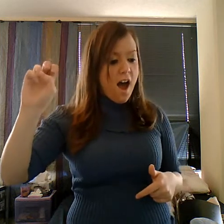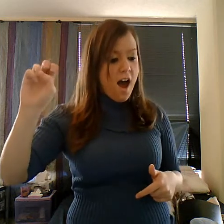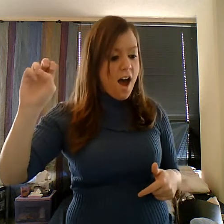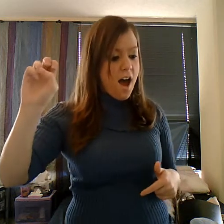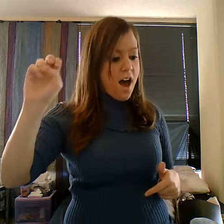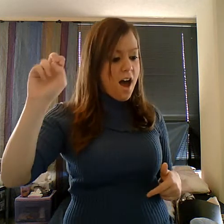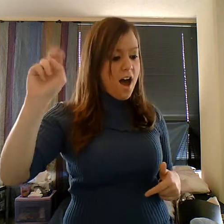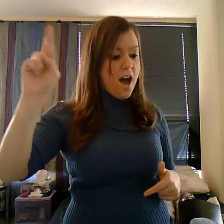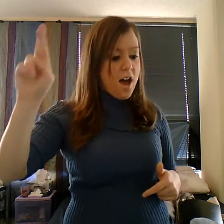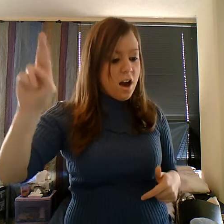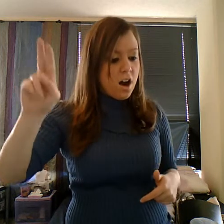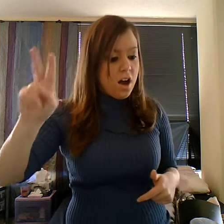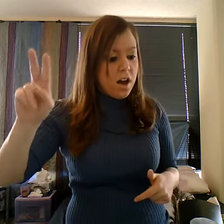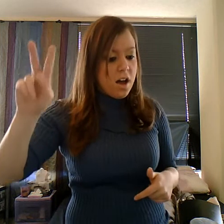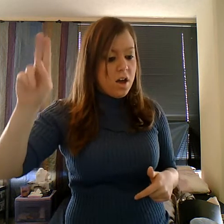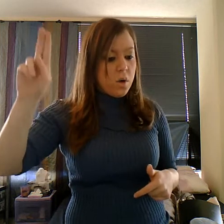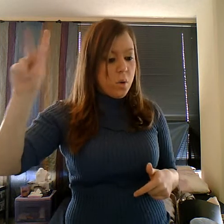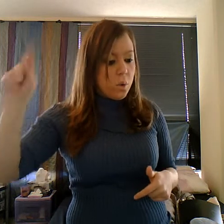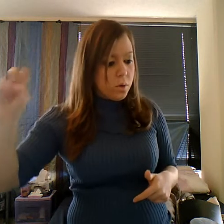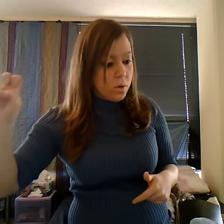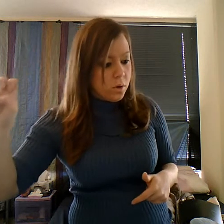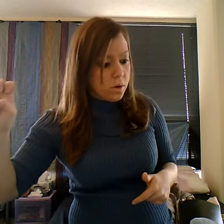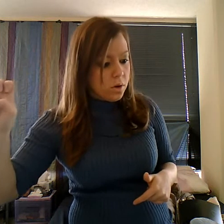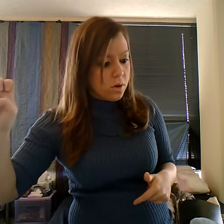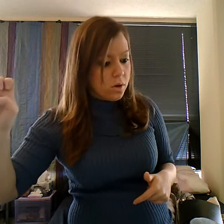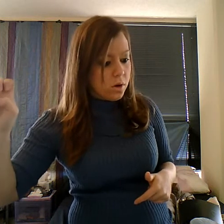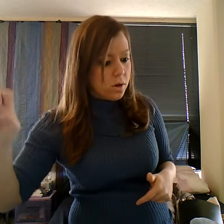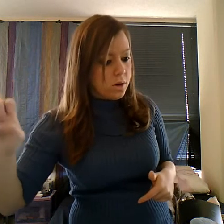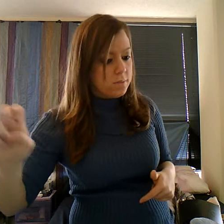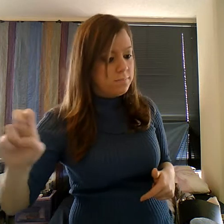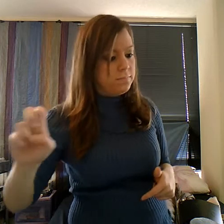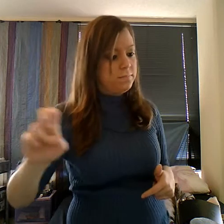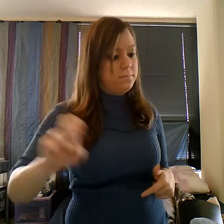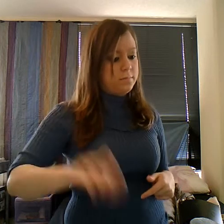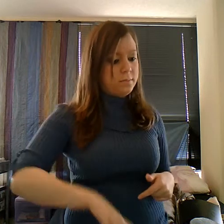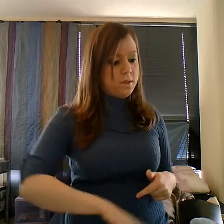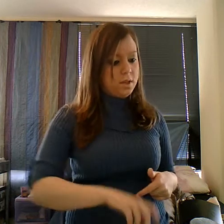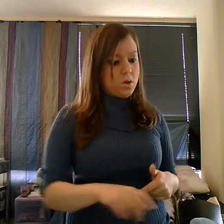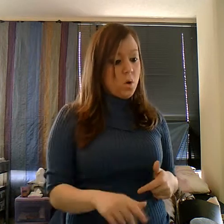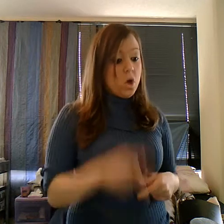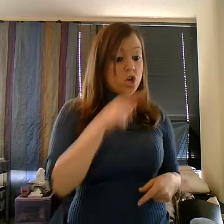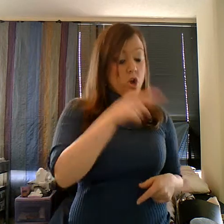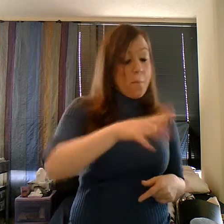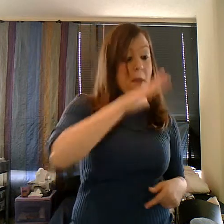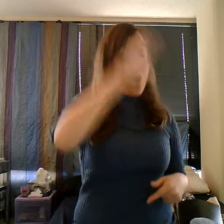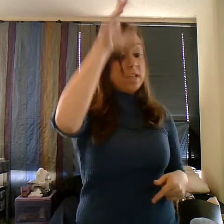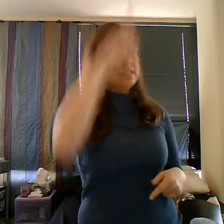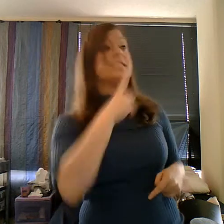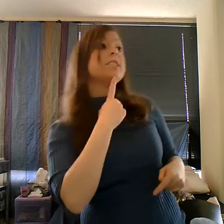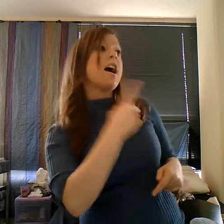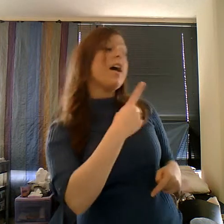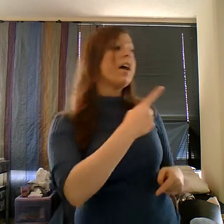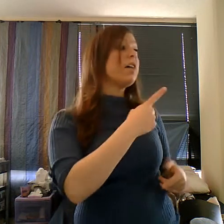ute. See, that's, you know, when your parents say to you, "What did you learn in school today, dear?" You can say, "I learned Norwegian."